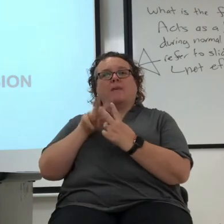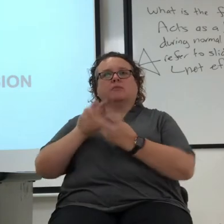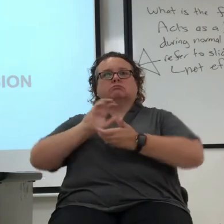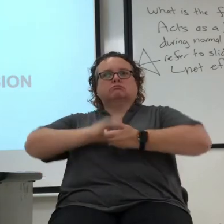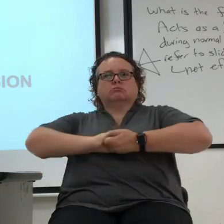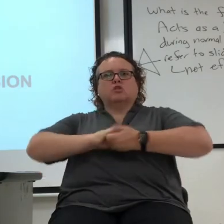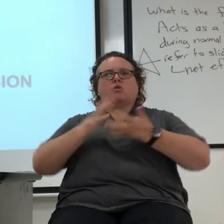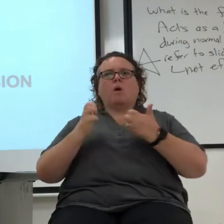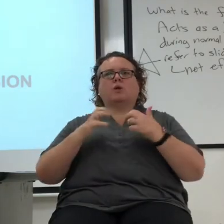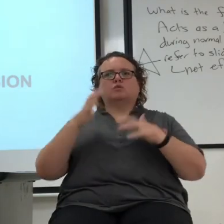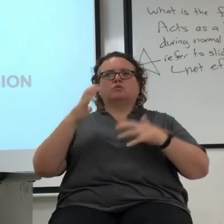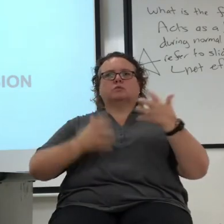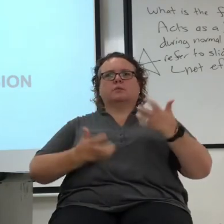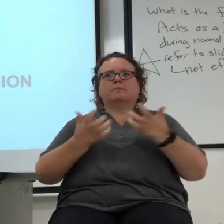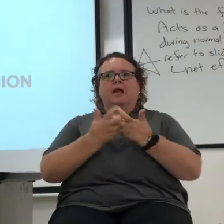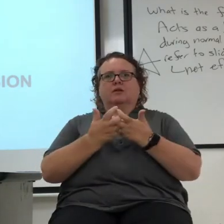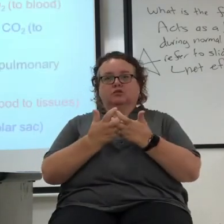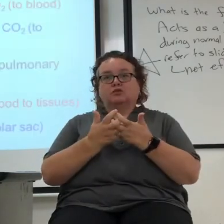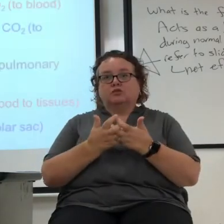okay? And